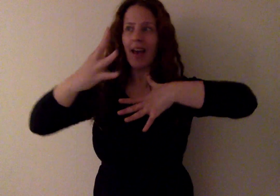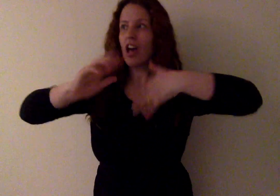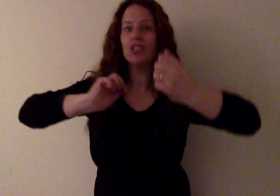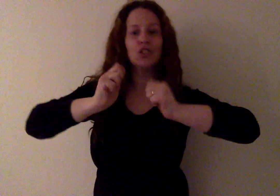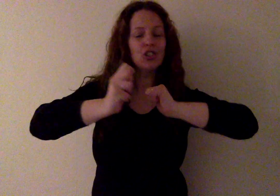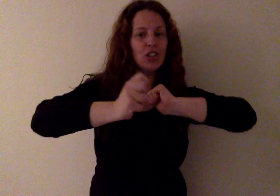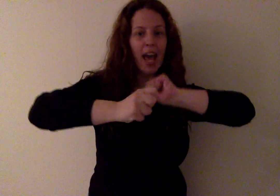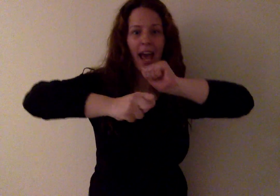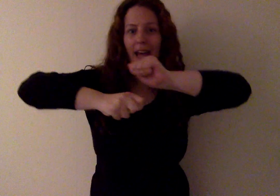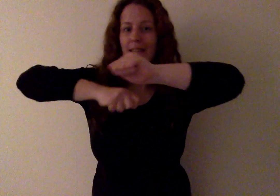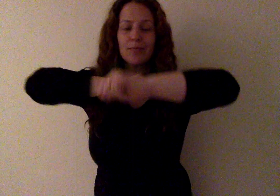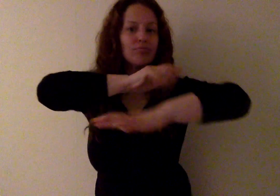and around him,